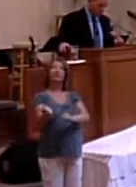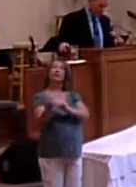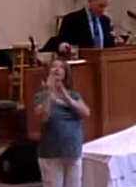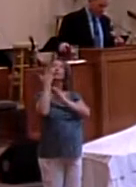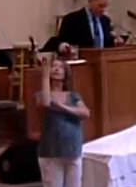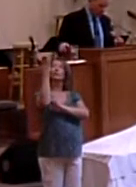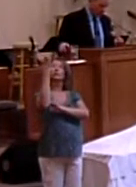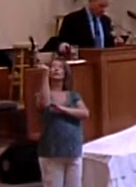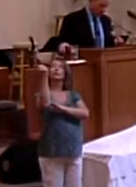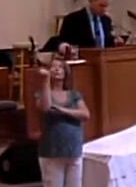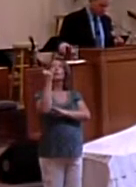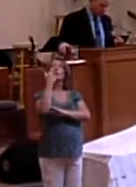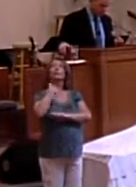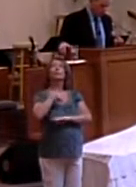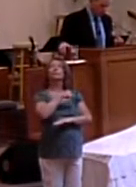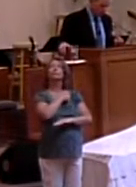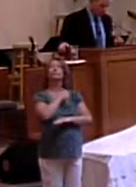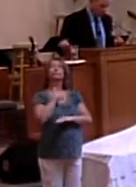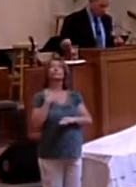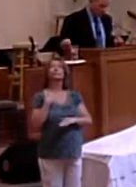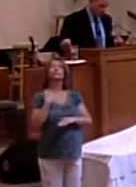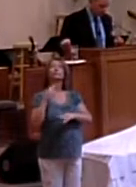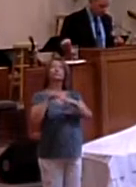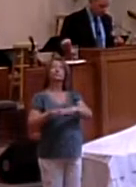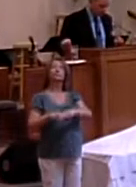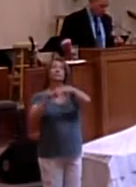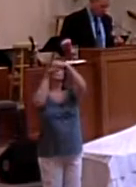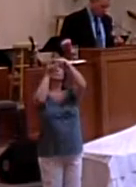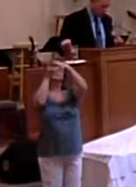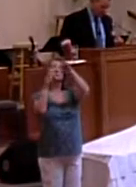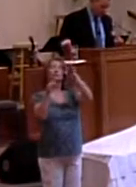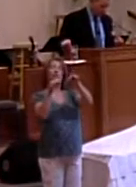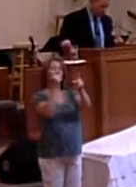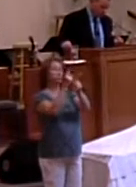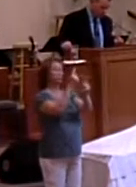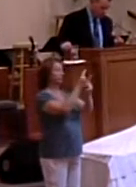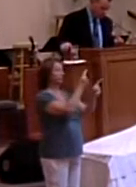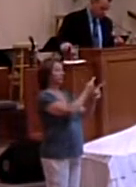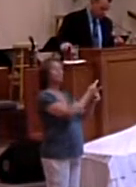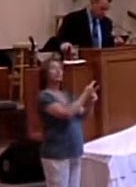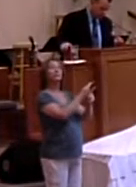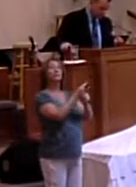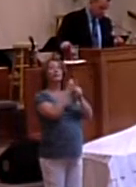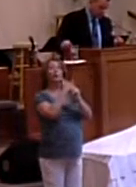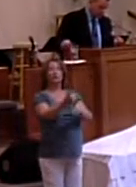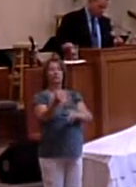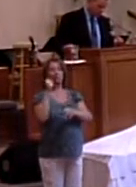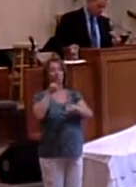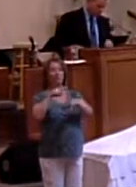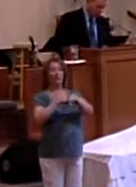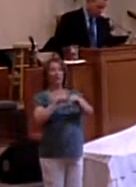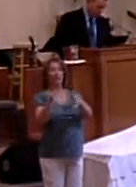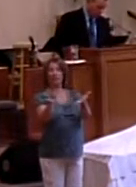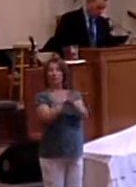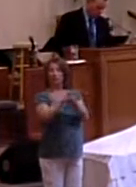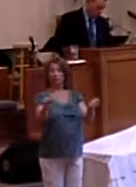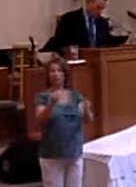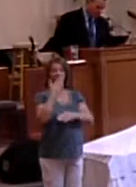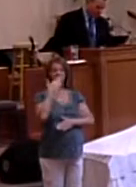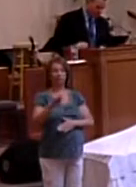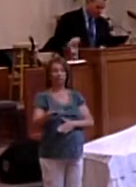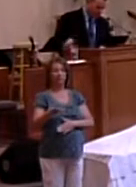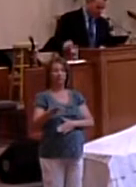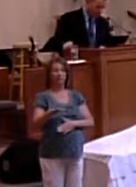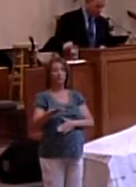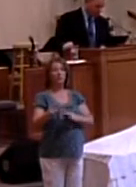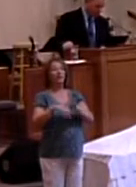right hand and my cause. You have sat on your throne, judging righteously. You have rebuked the nations and destroyed the wicked. You have blotted out